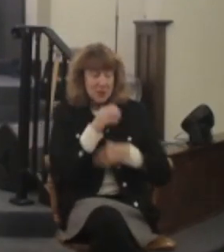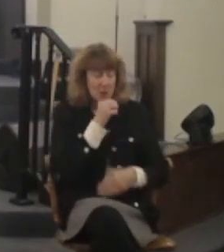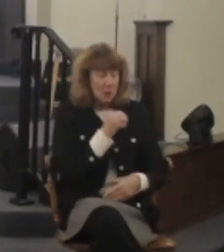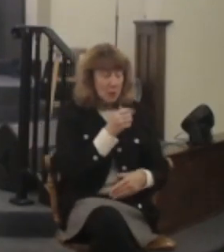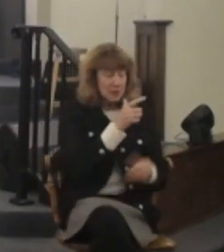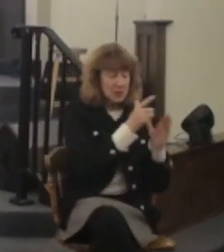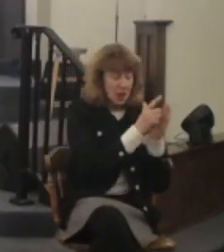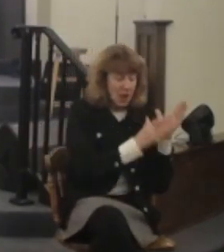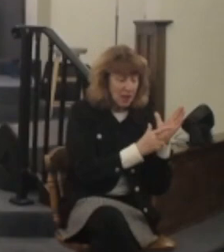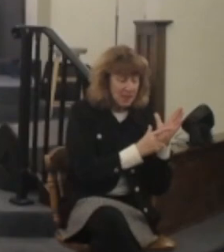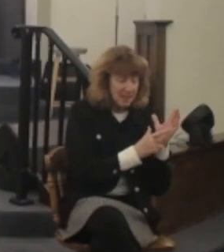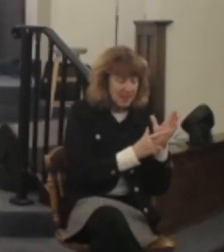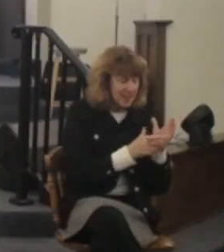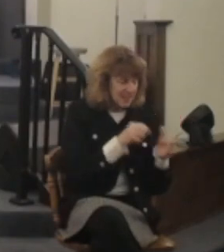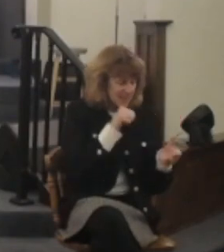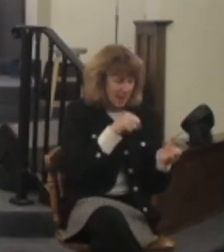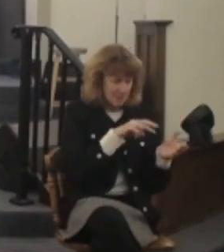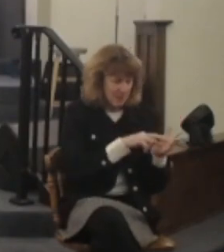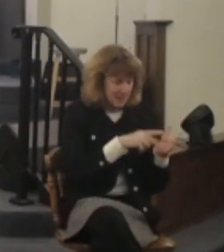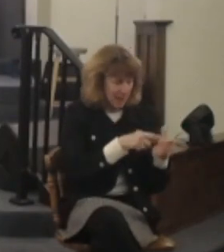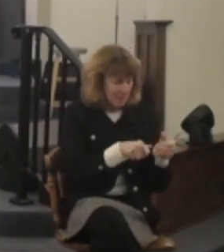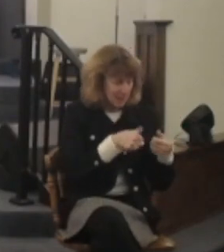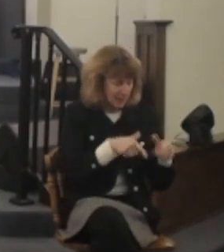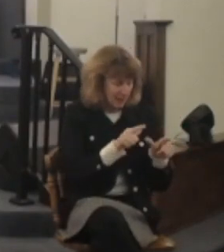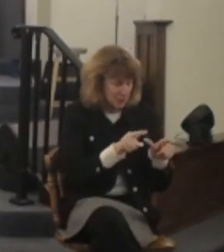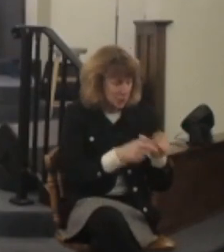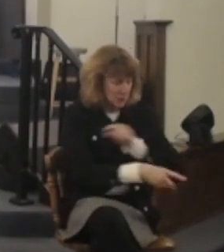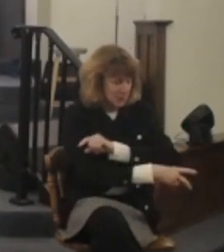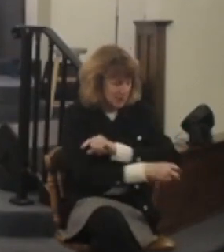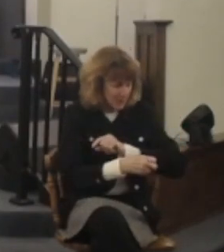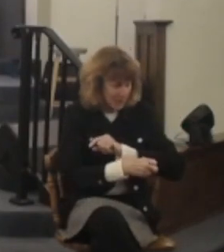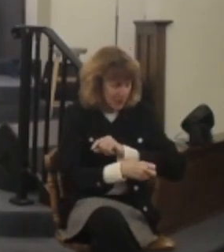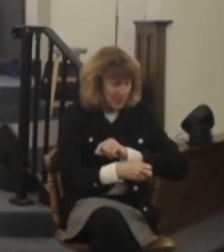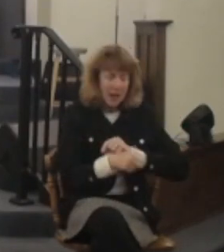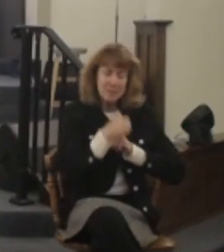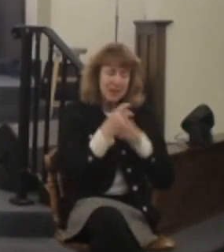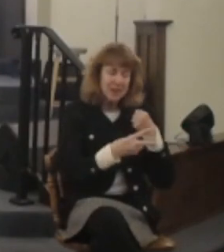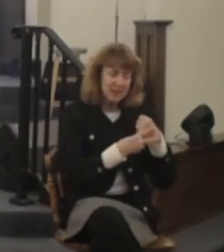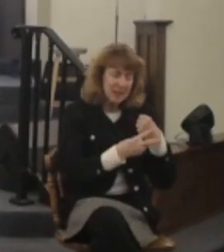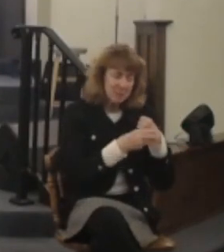It's crazy, isn't it? Okay, so I'm not going to keep your wallet.